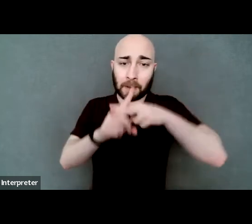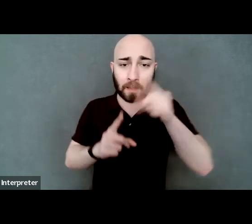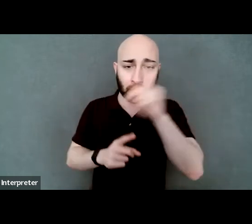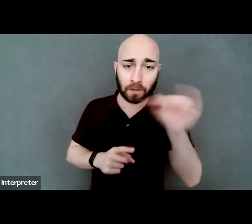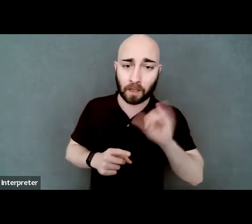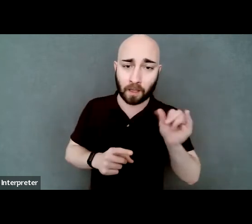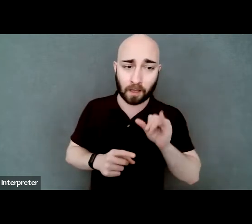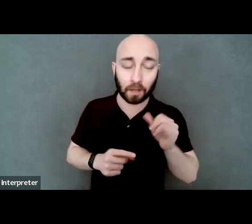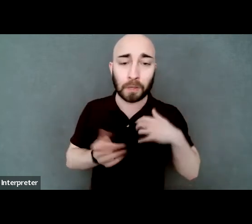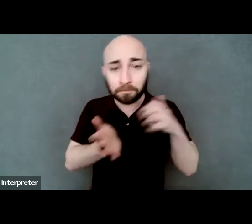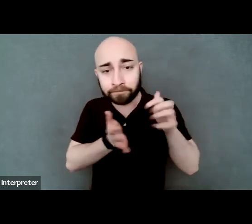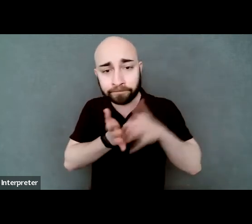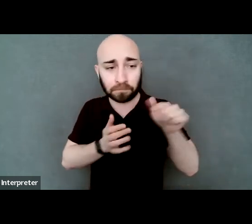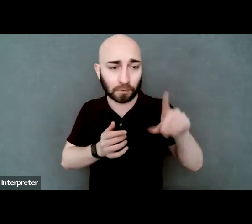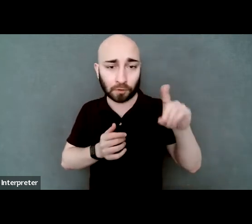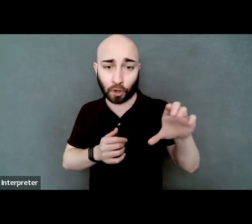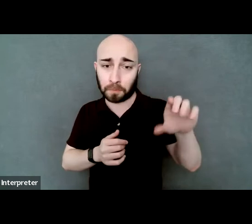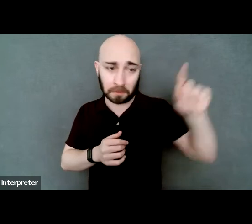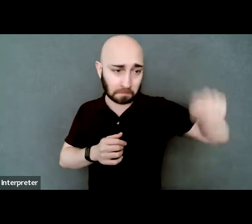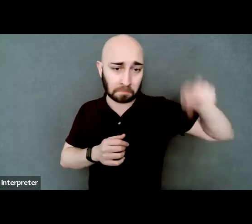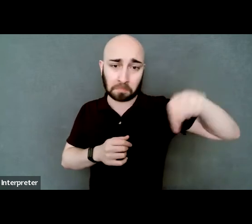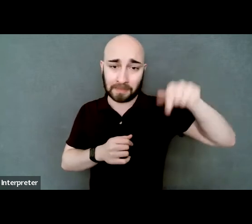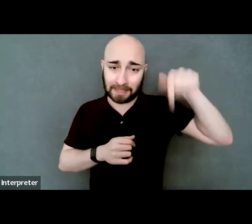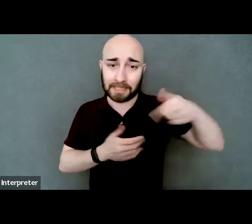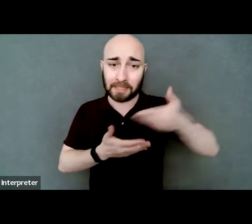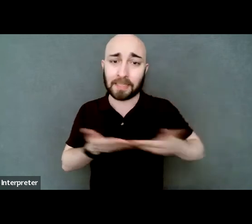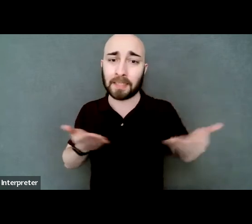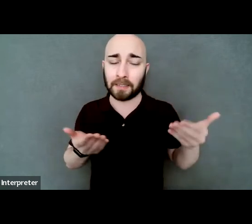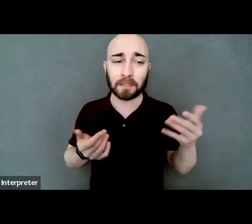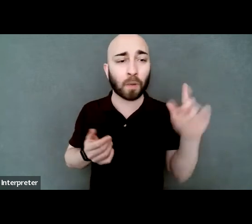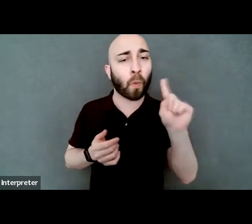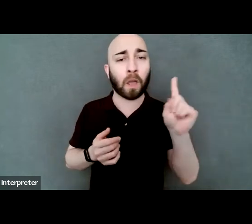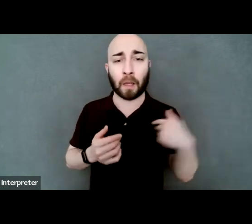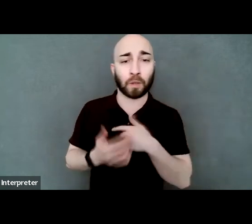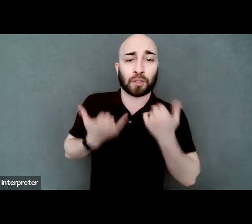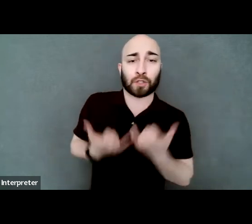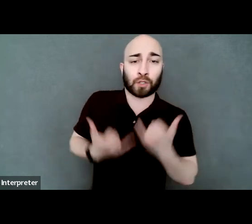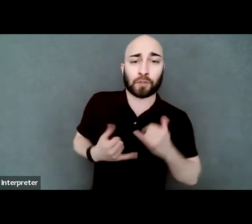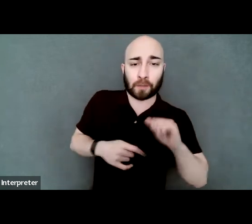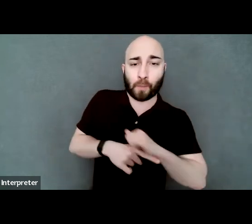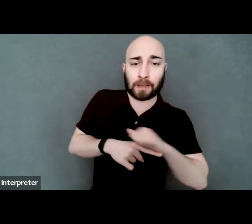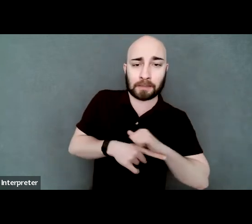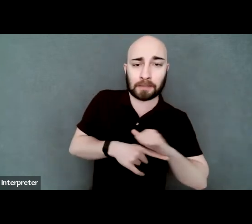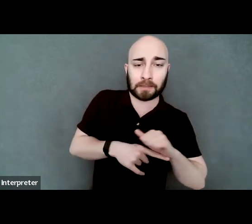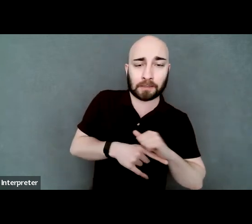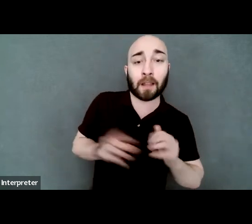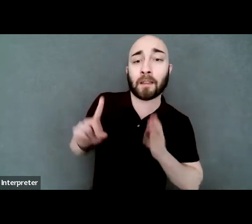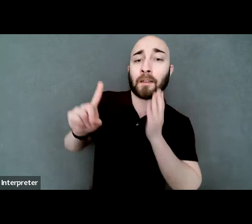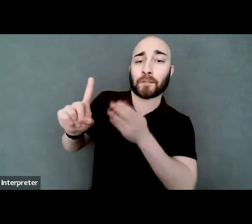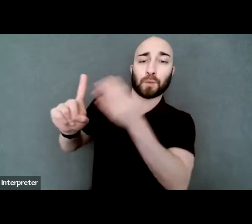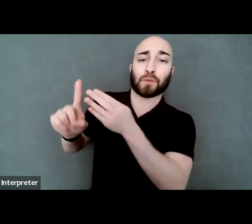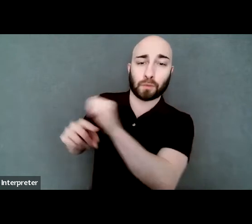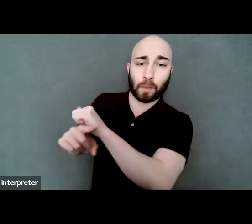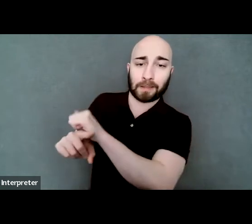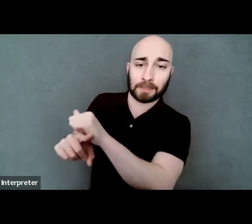this document and said, okay, here are the themes. What are our current practices and what are our future practices? So that's